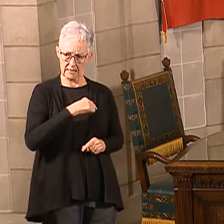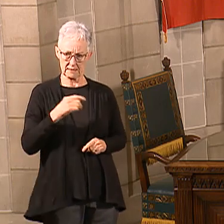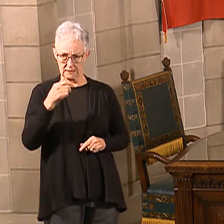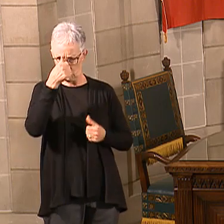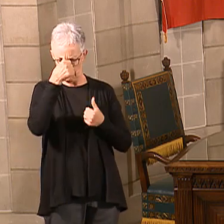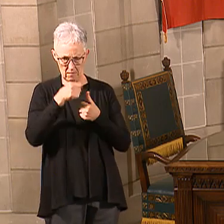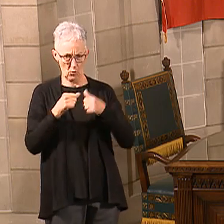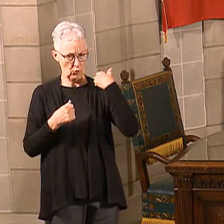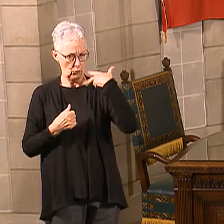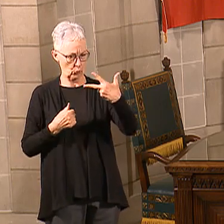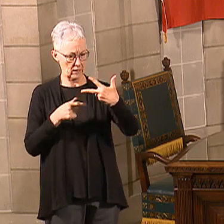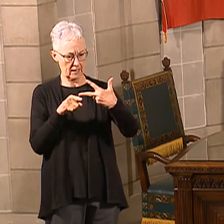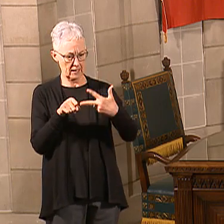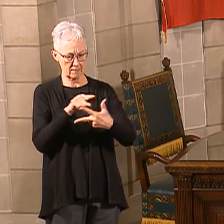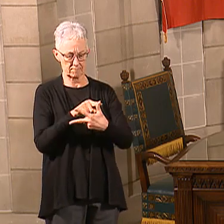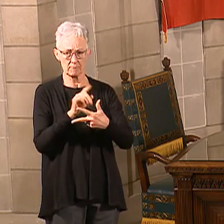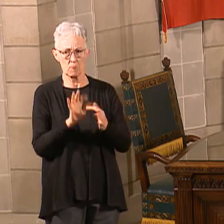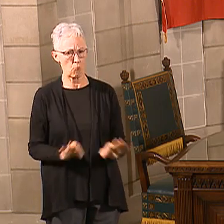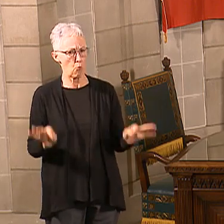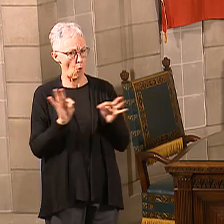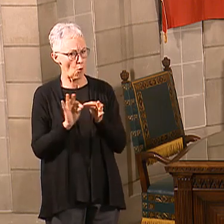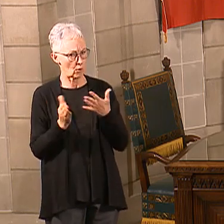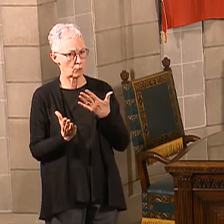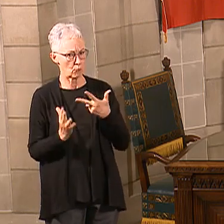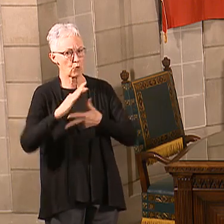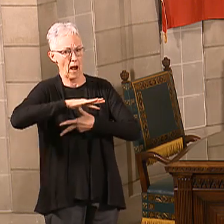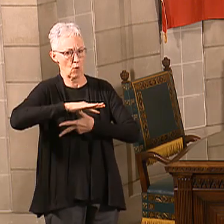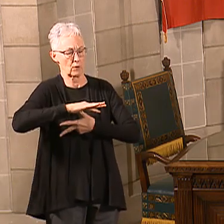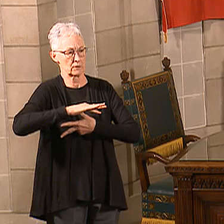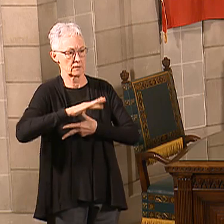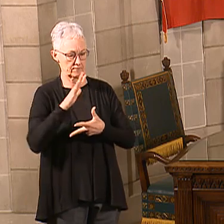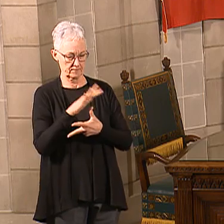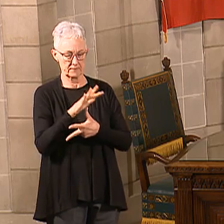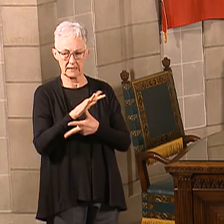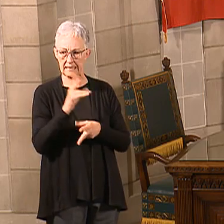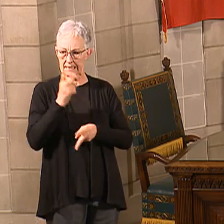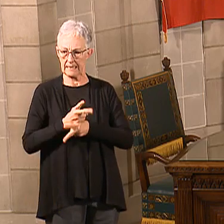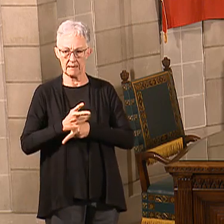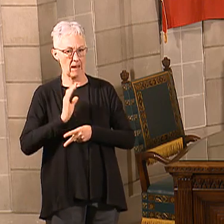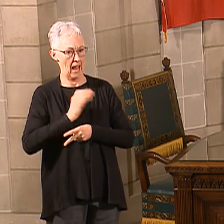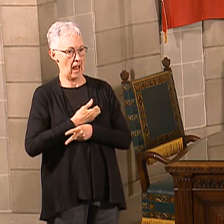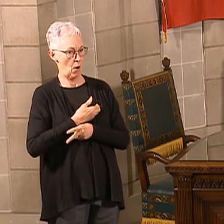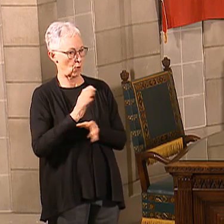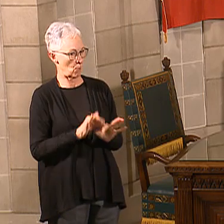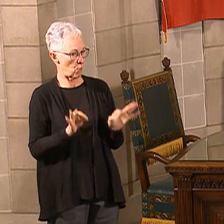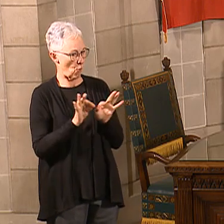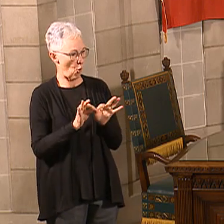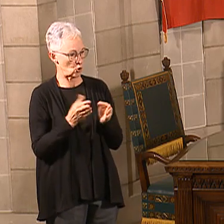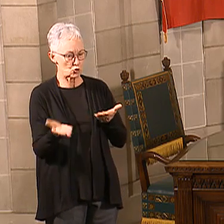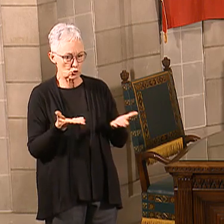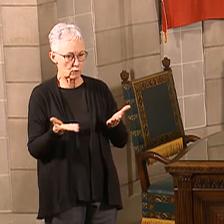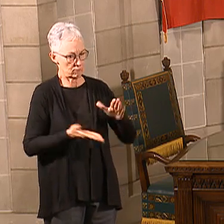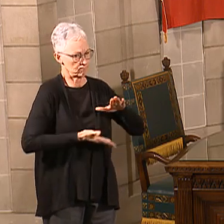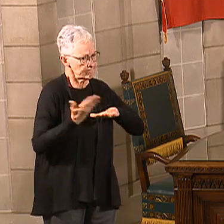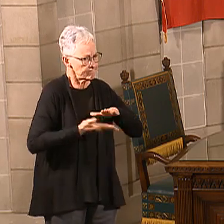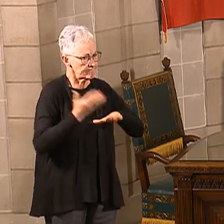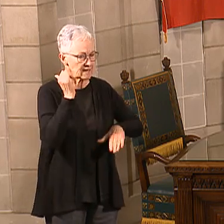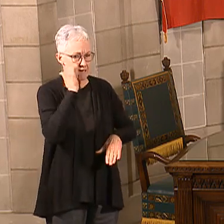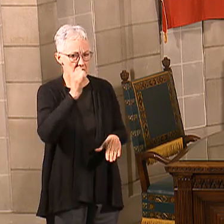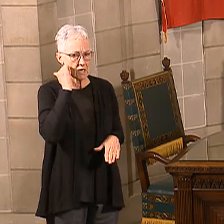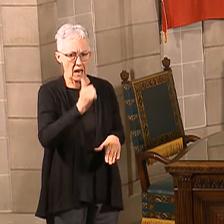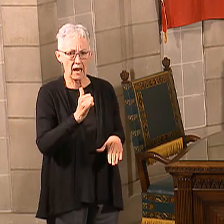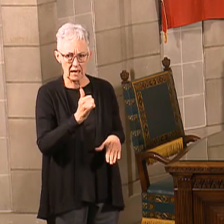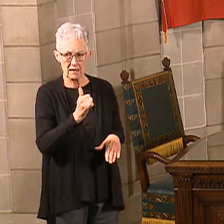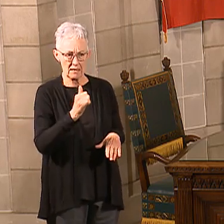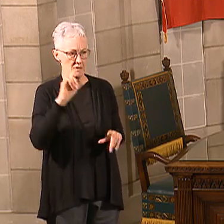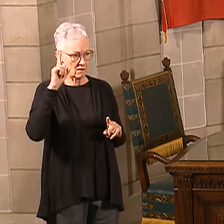in mind. The first of which is, of course, maintaining essential services to Nebraskans. Again, Nebraskans rely upon our services in